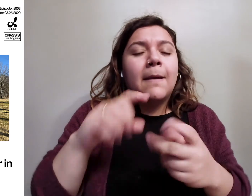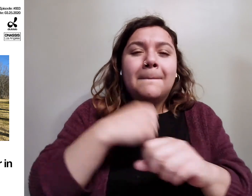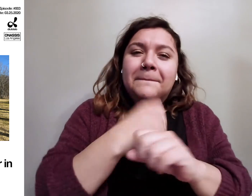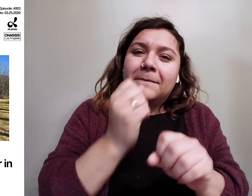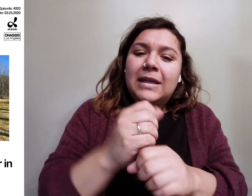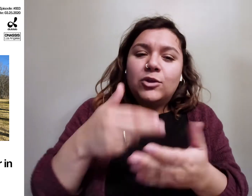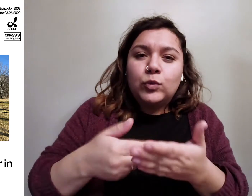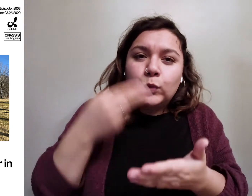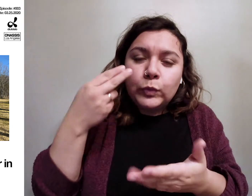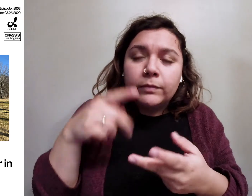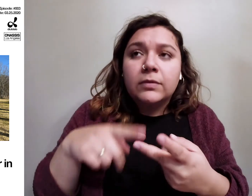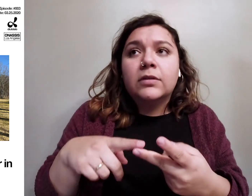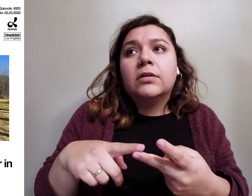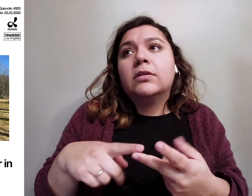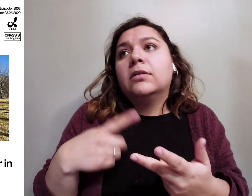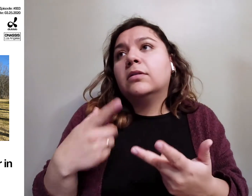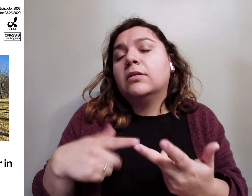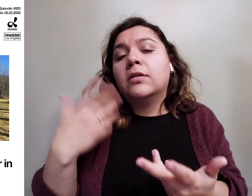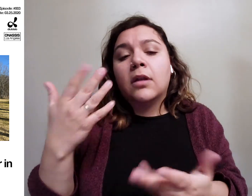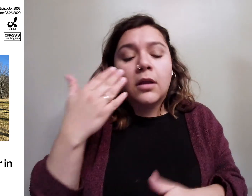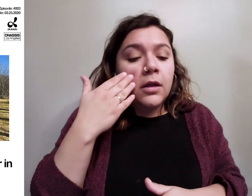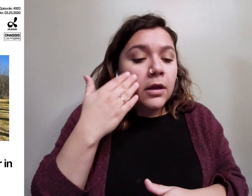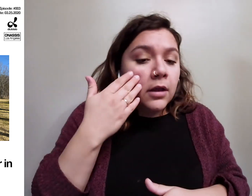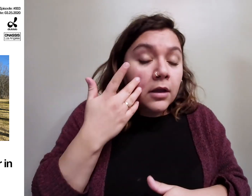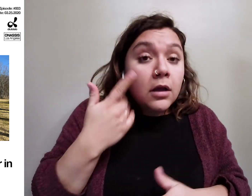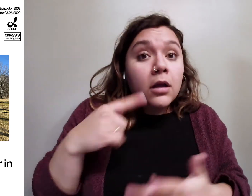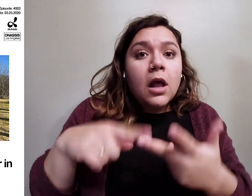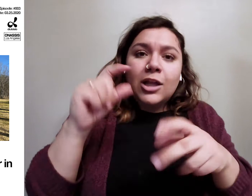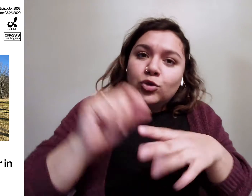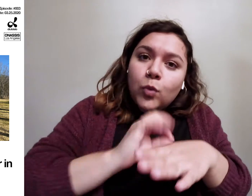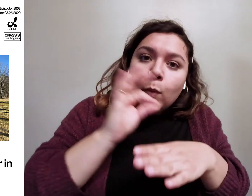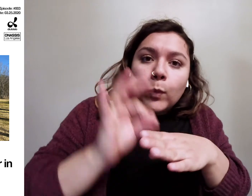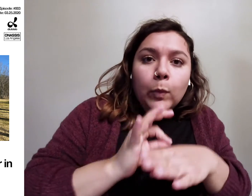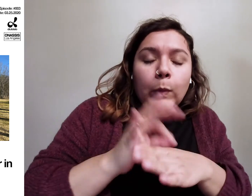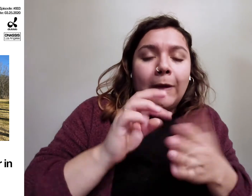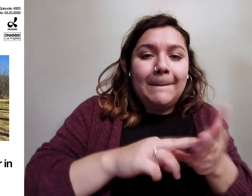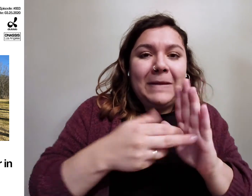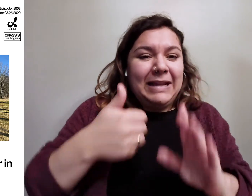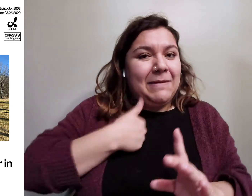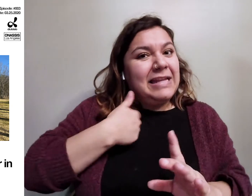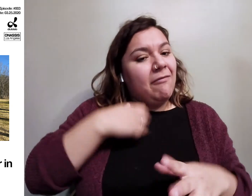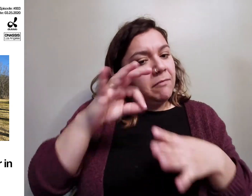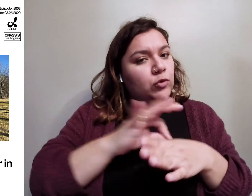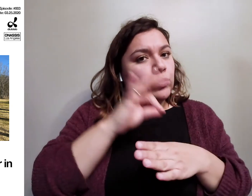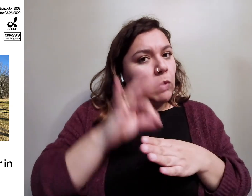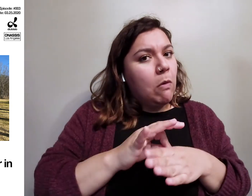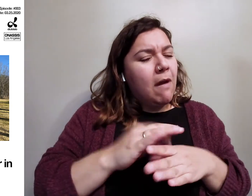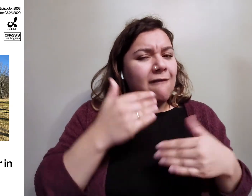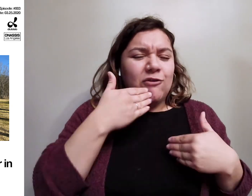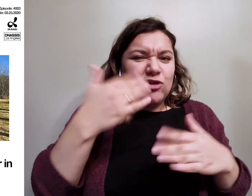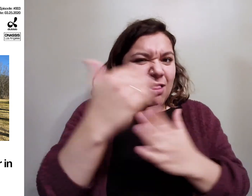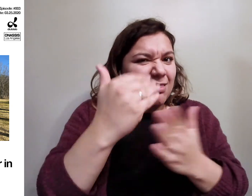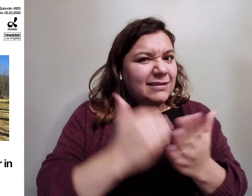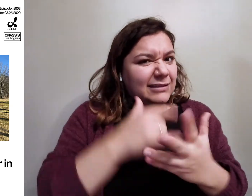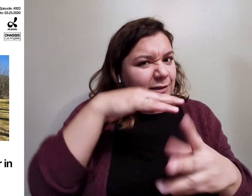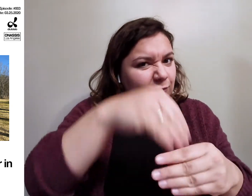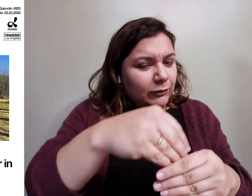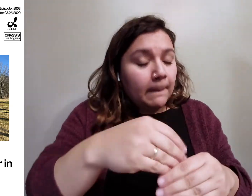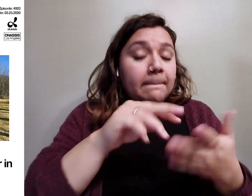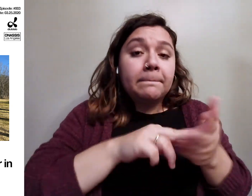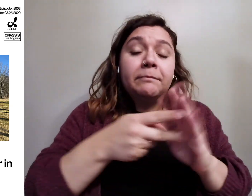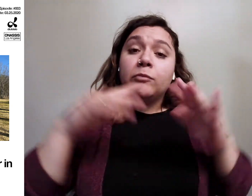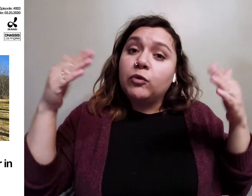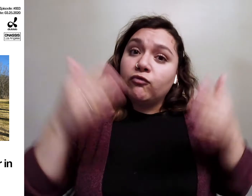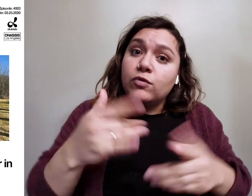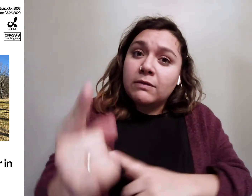soup, and and embroider. So I've been embroidering. There are good lessons there, that you